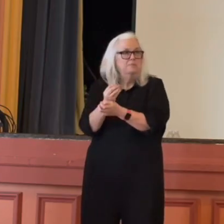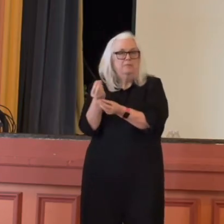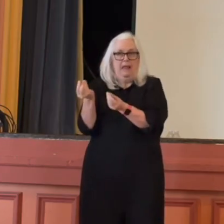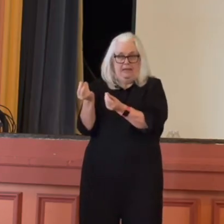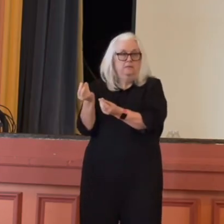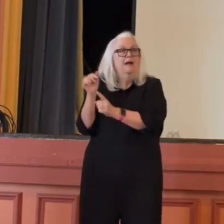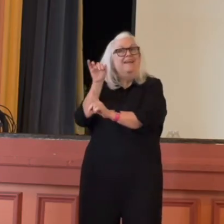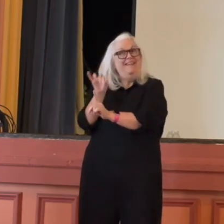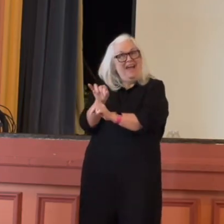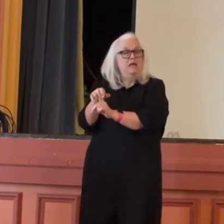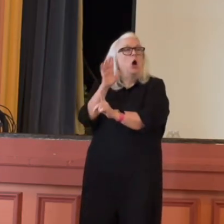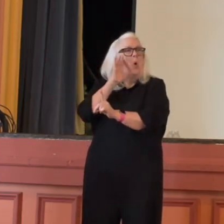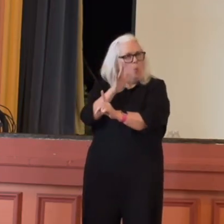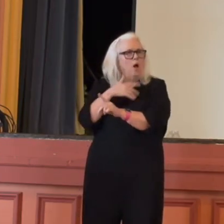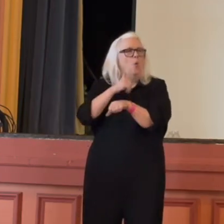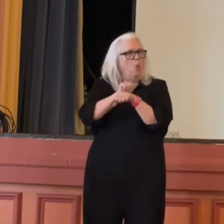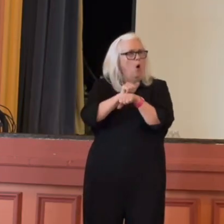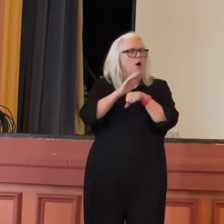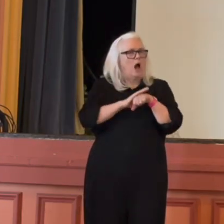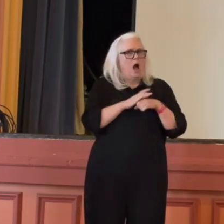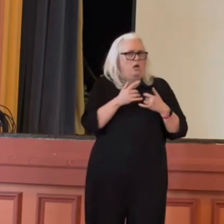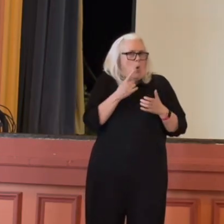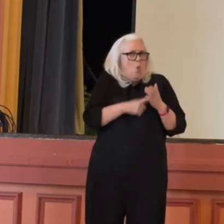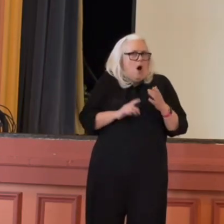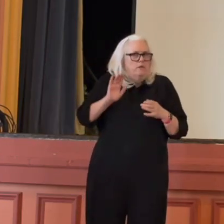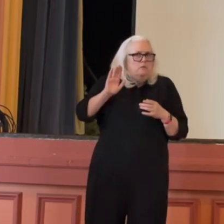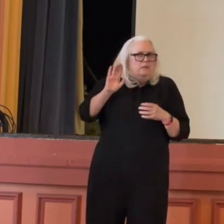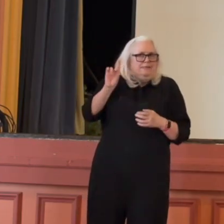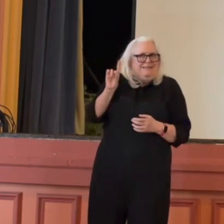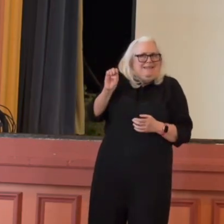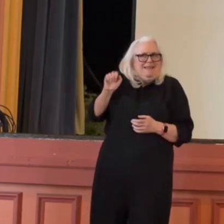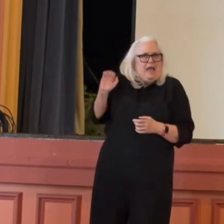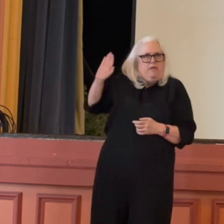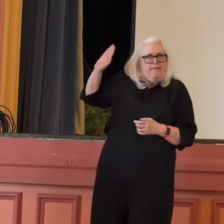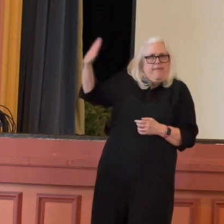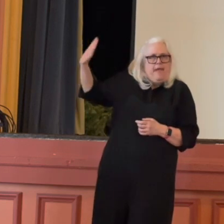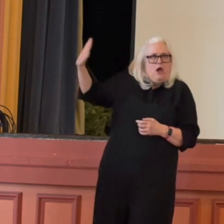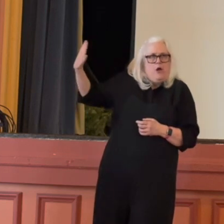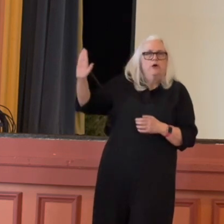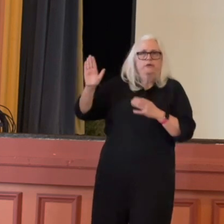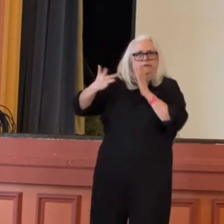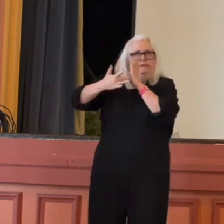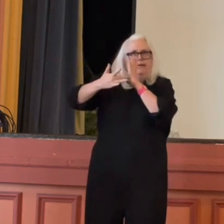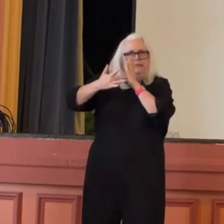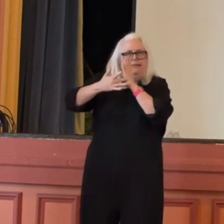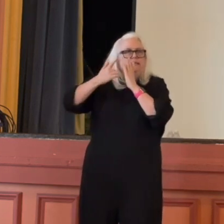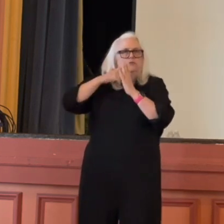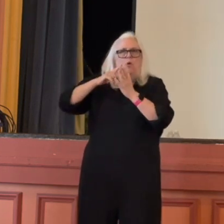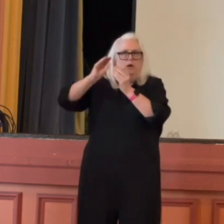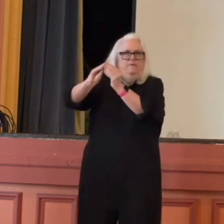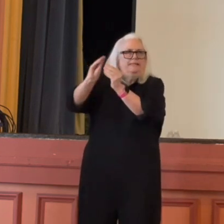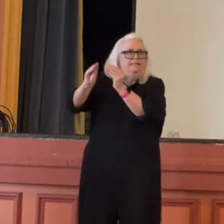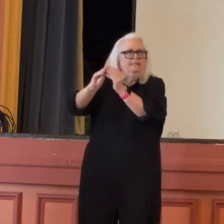the existing remediation strategies that they have in place. There will be other times